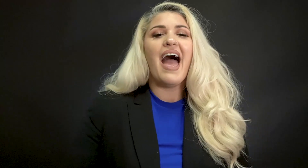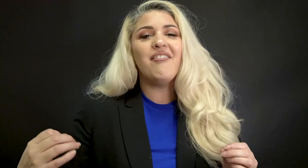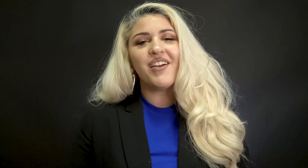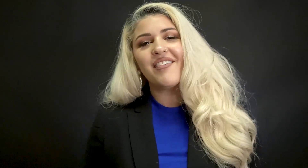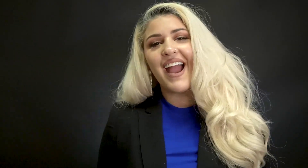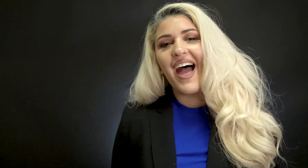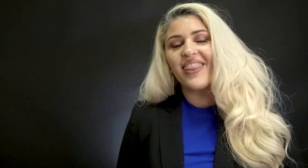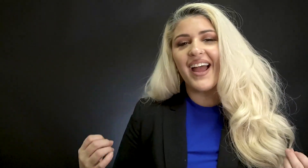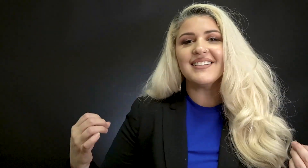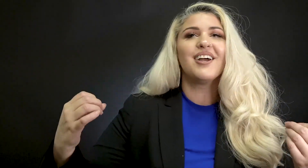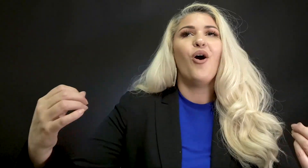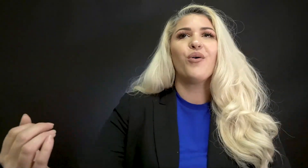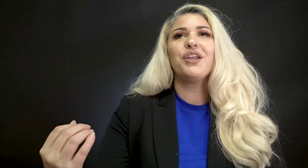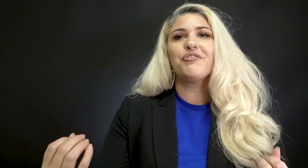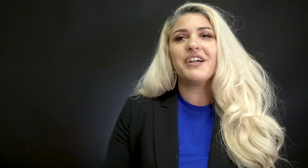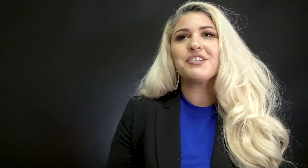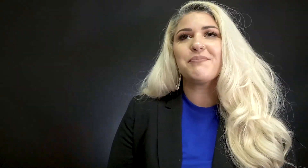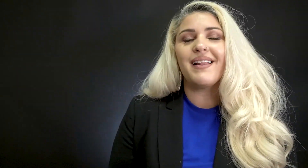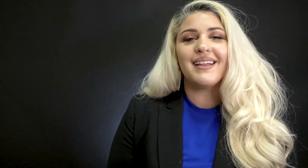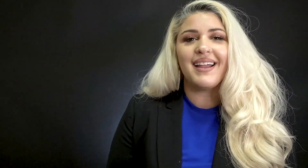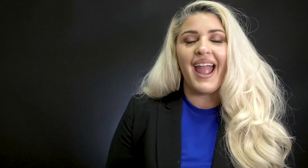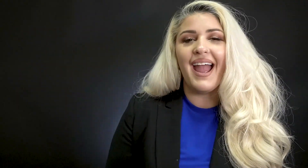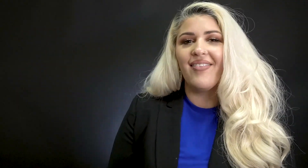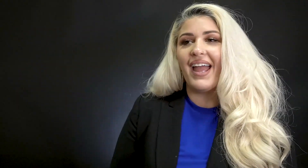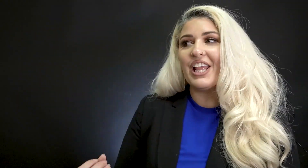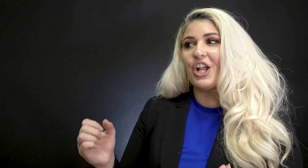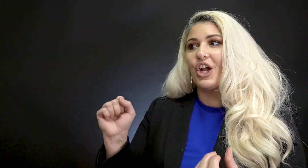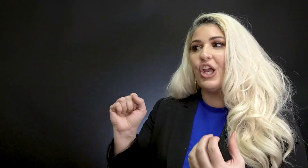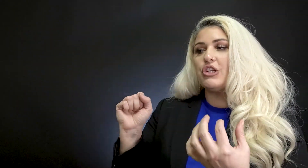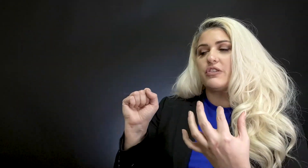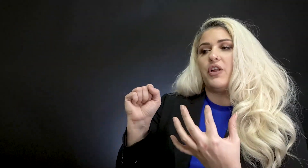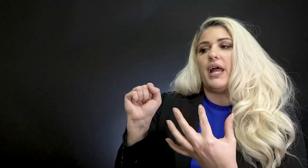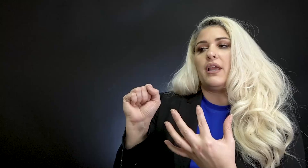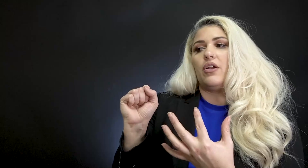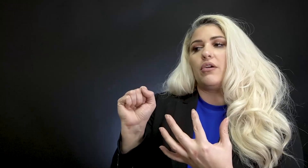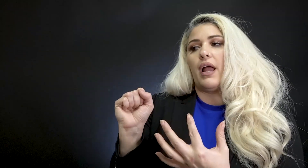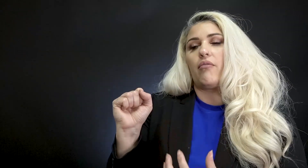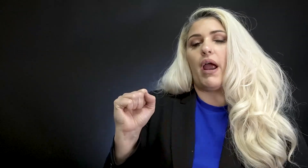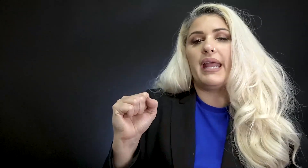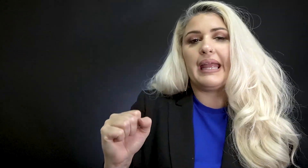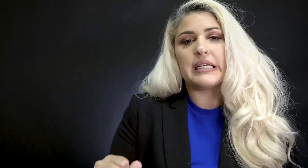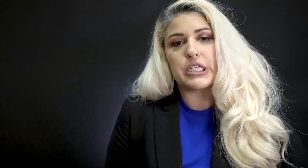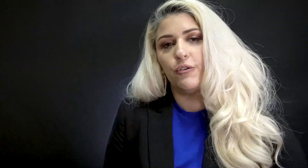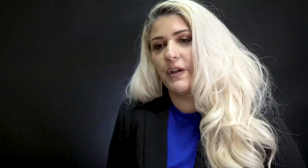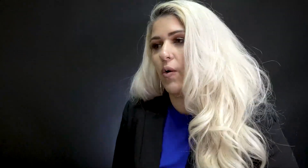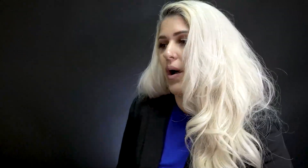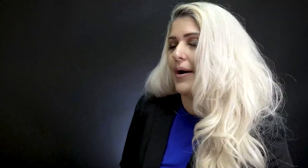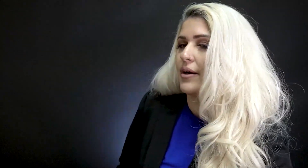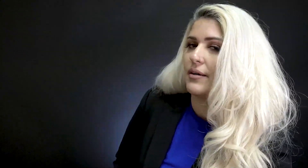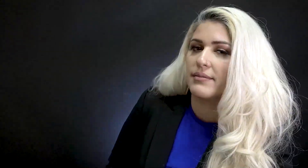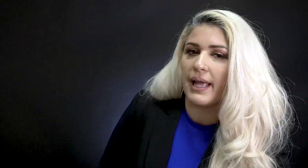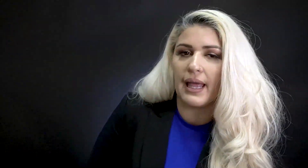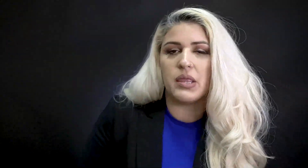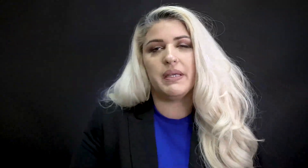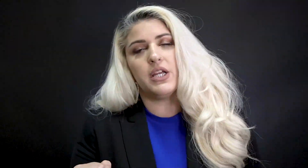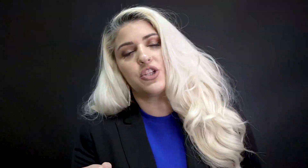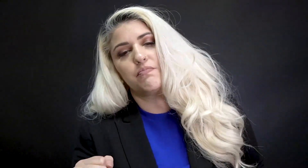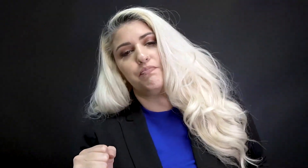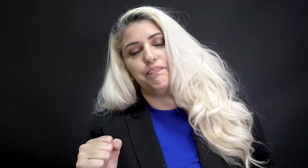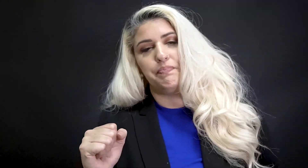Have you ever had that when you're fingerspelling and like you just feel like you're like running in 2 feet of water, like at the beach, but